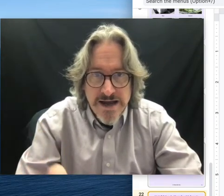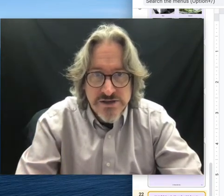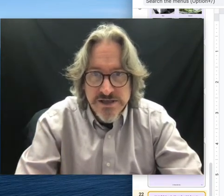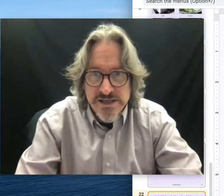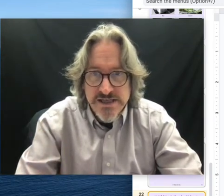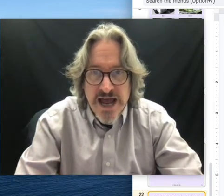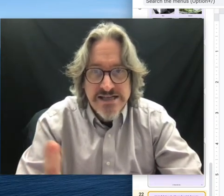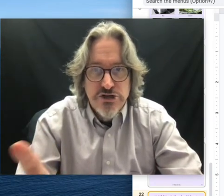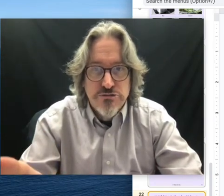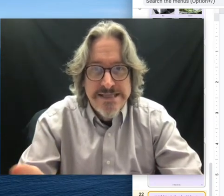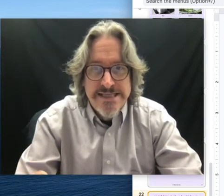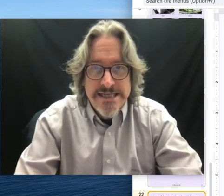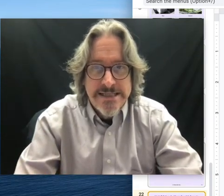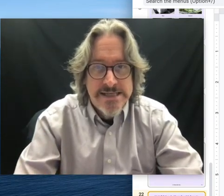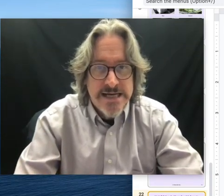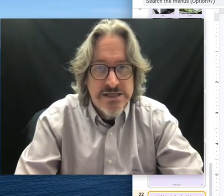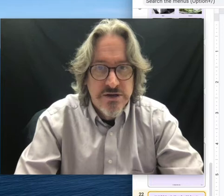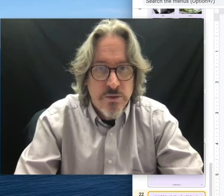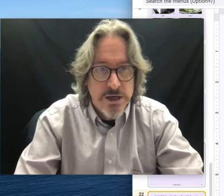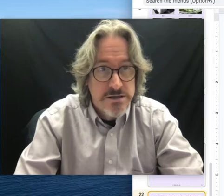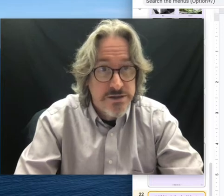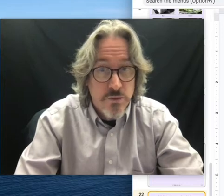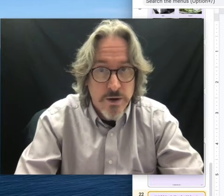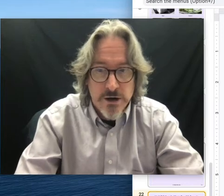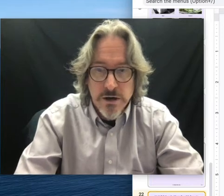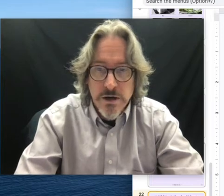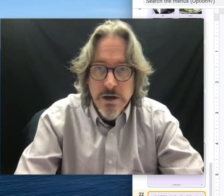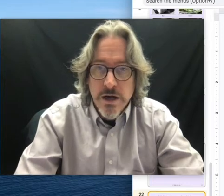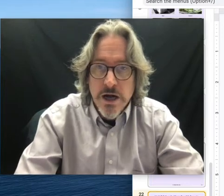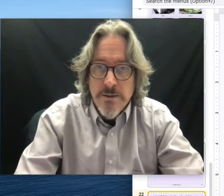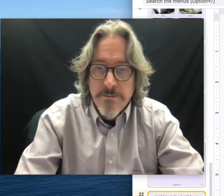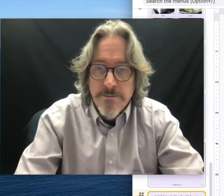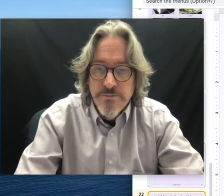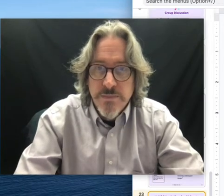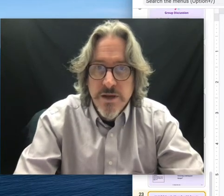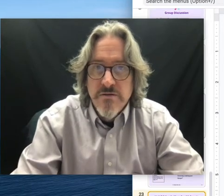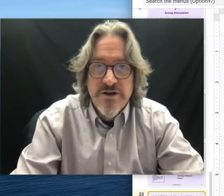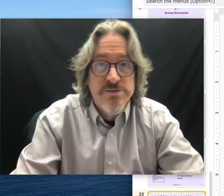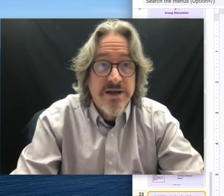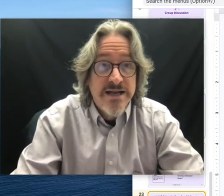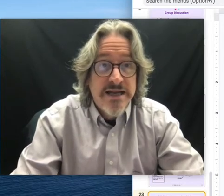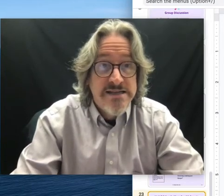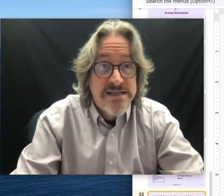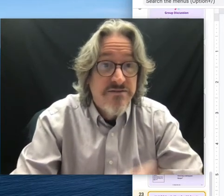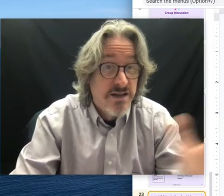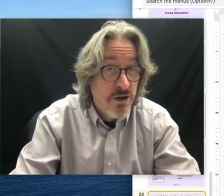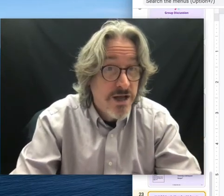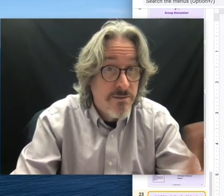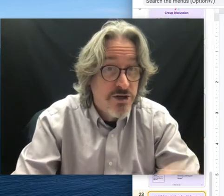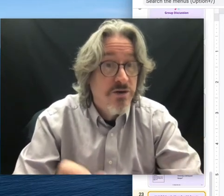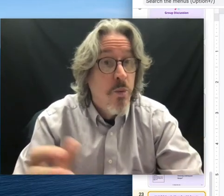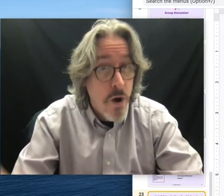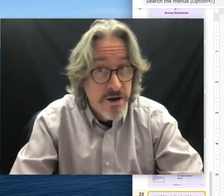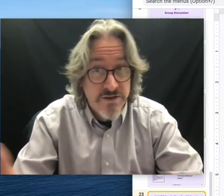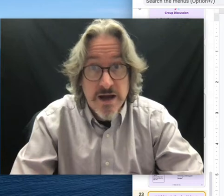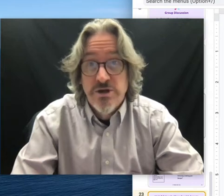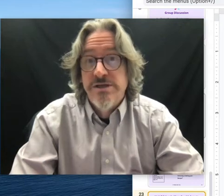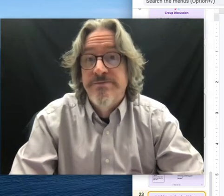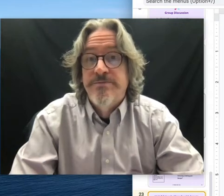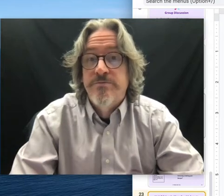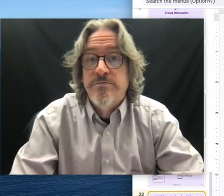the asterisks next to the ones where finger spelling is, if not the only option, one